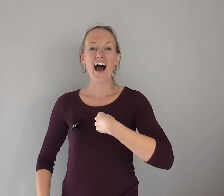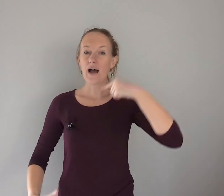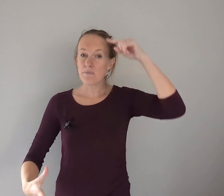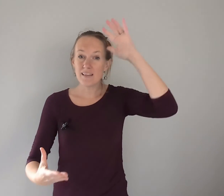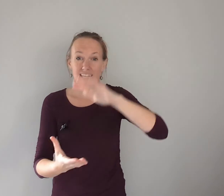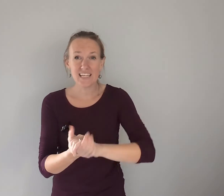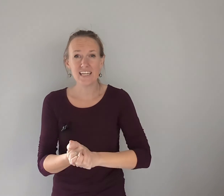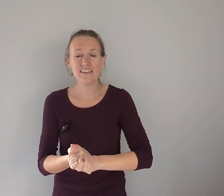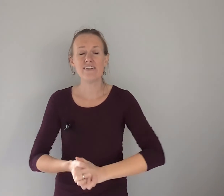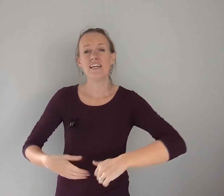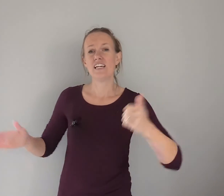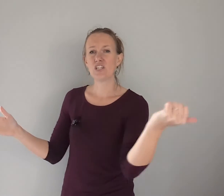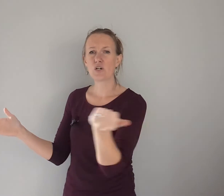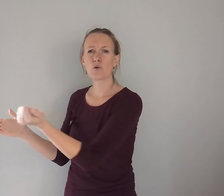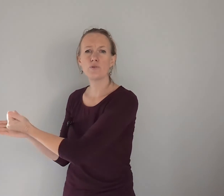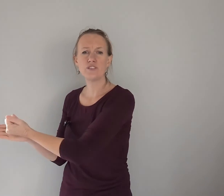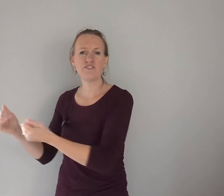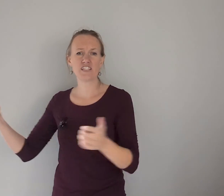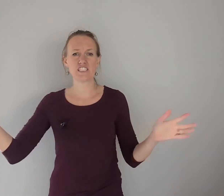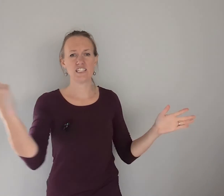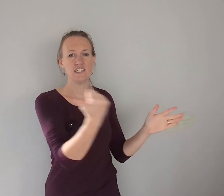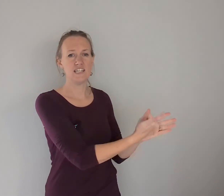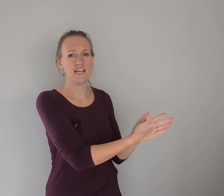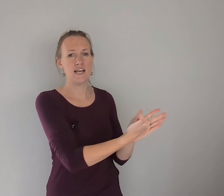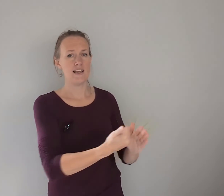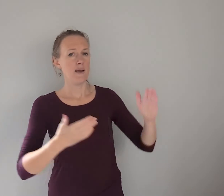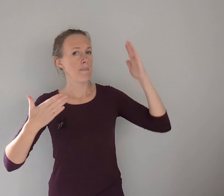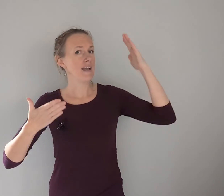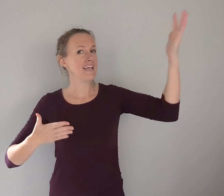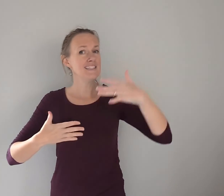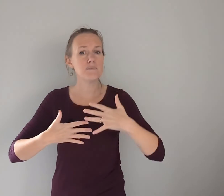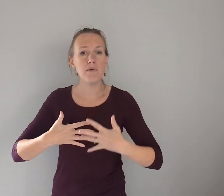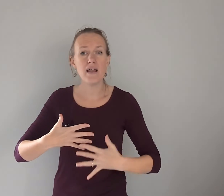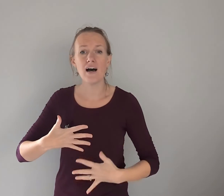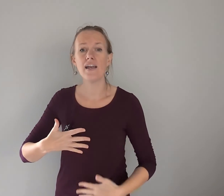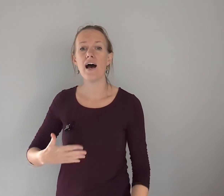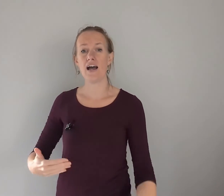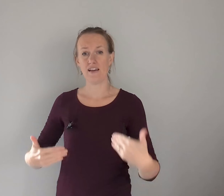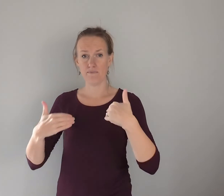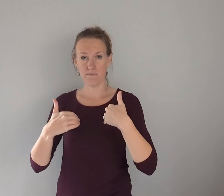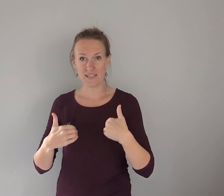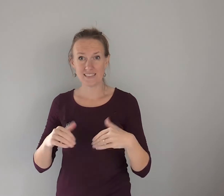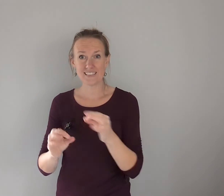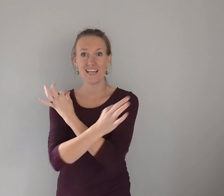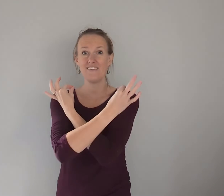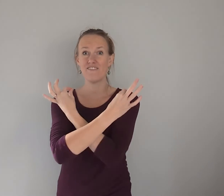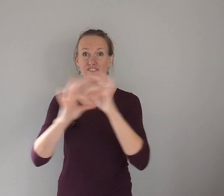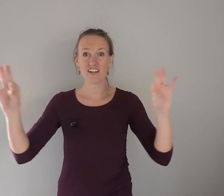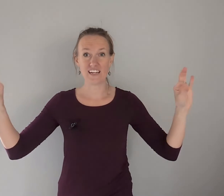I believe in the crucifixion. By his blood, I have been set free.